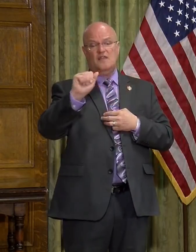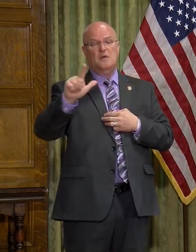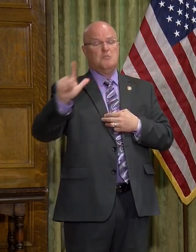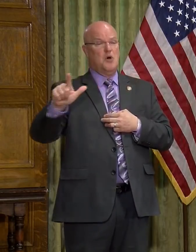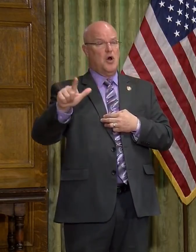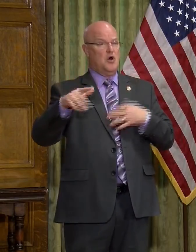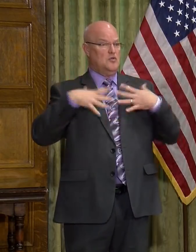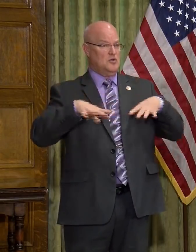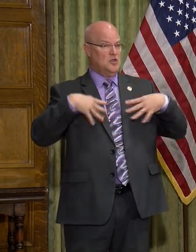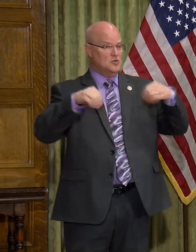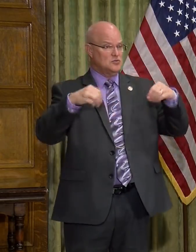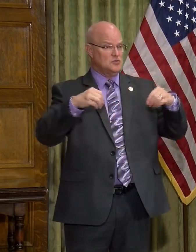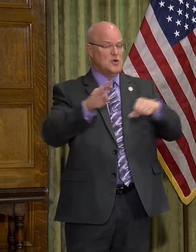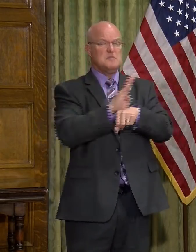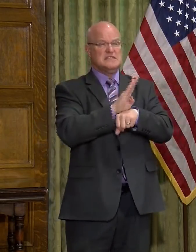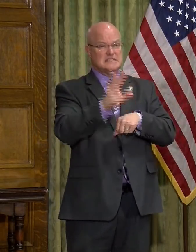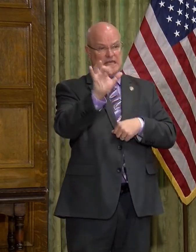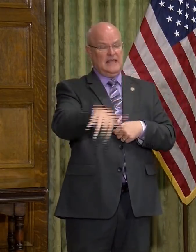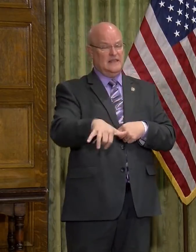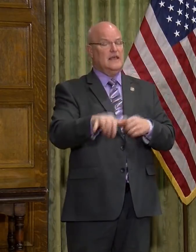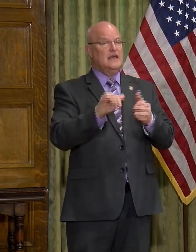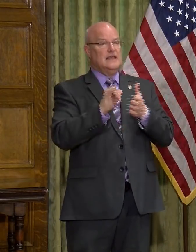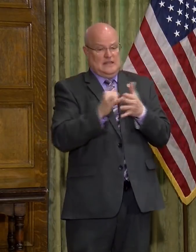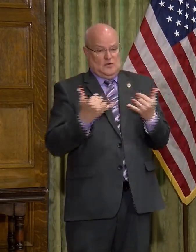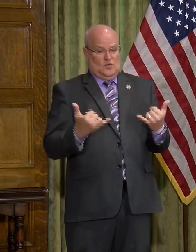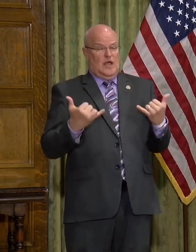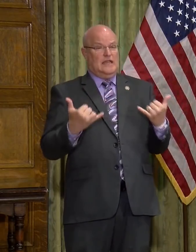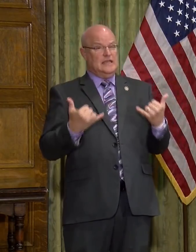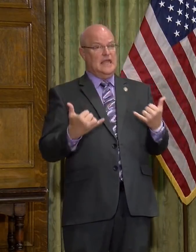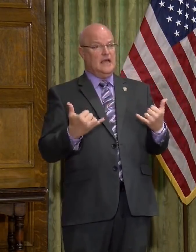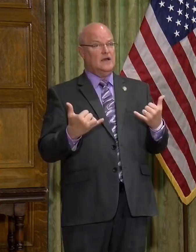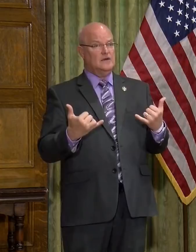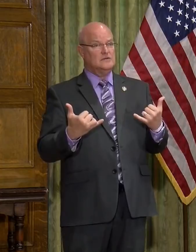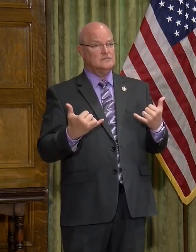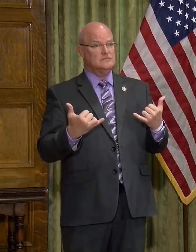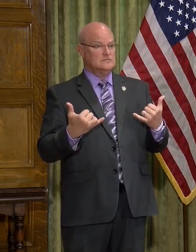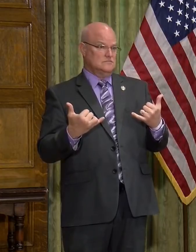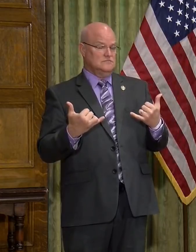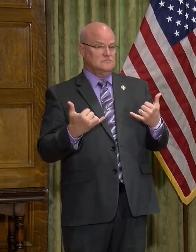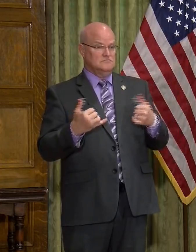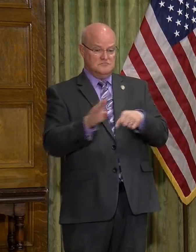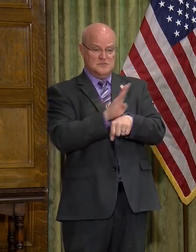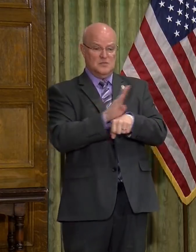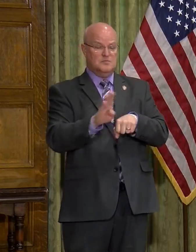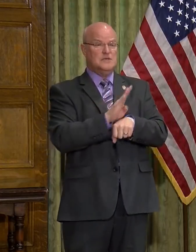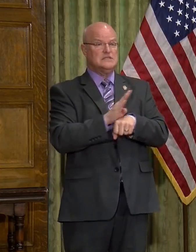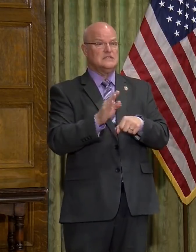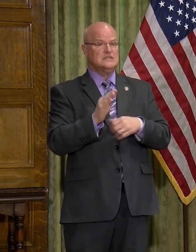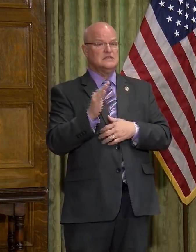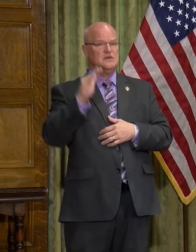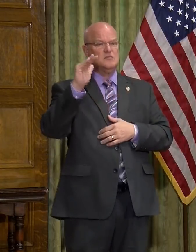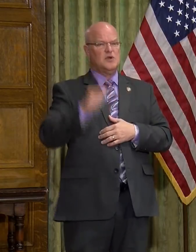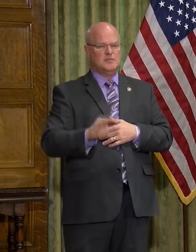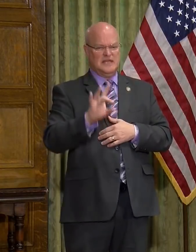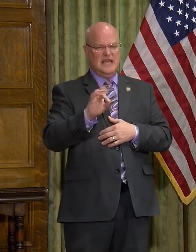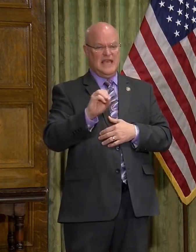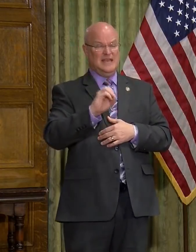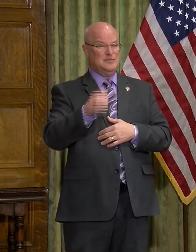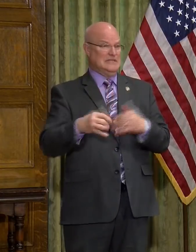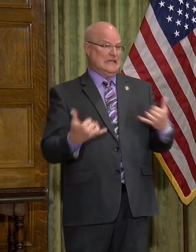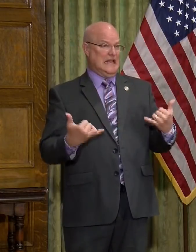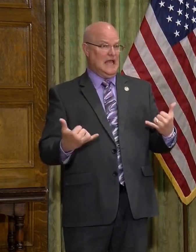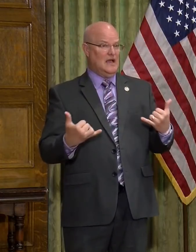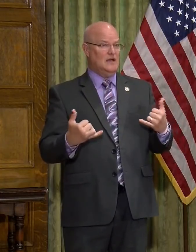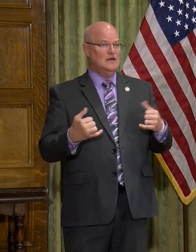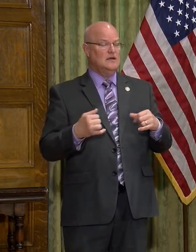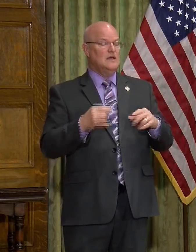clothing stores, places of business like that right now are, their business is probably down 80%,